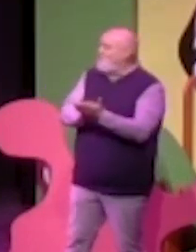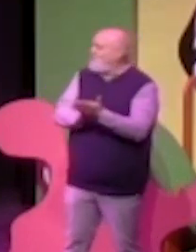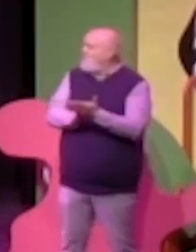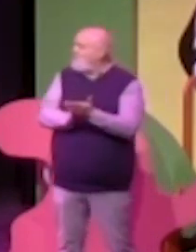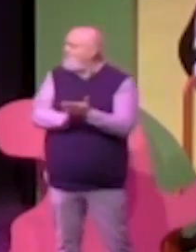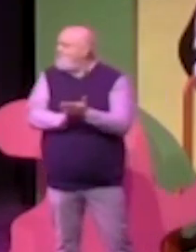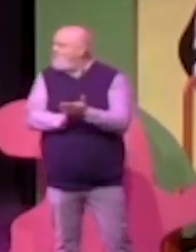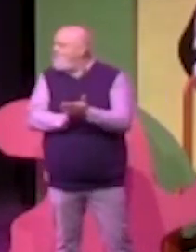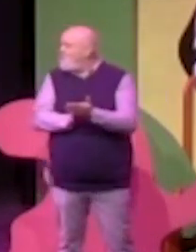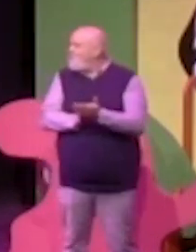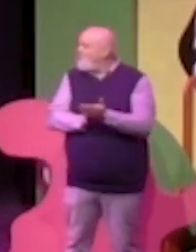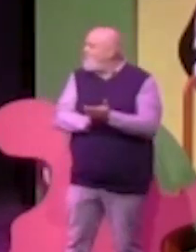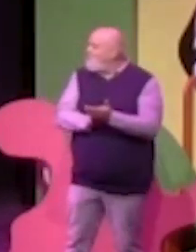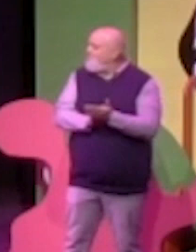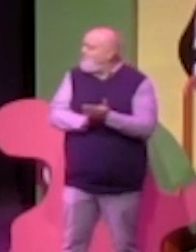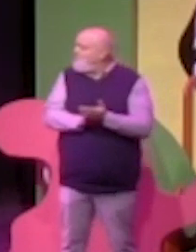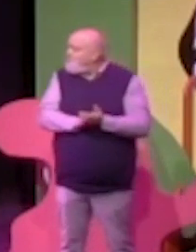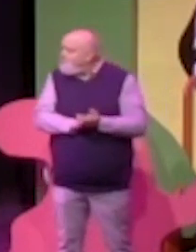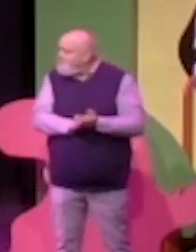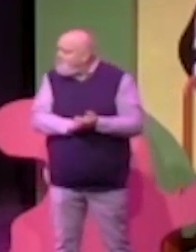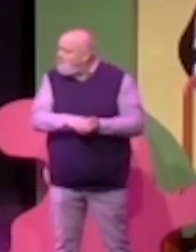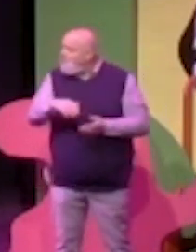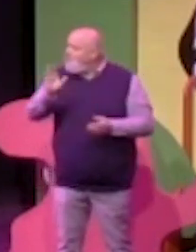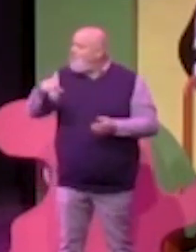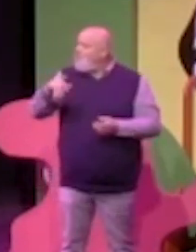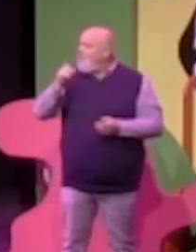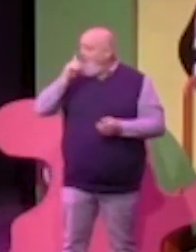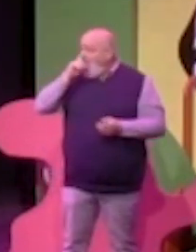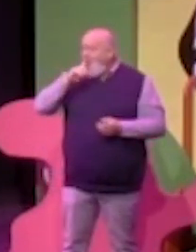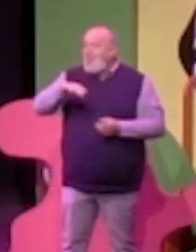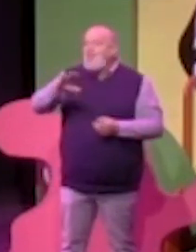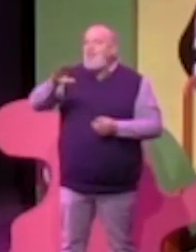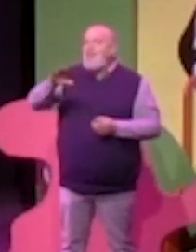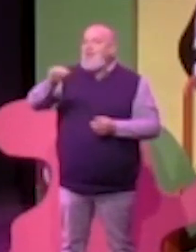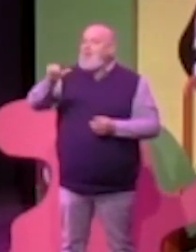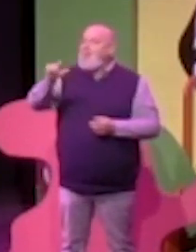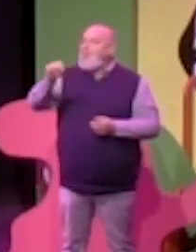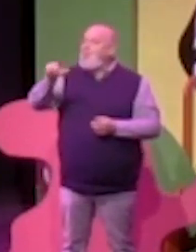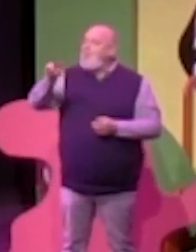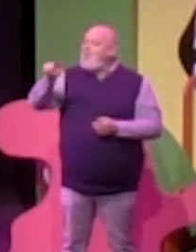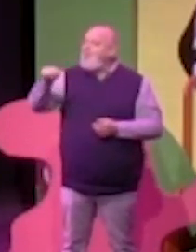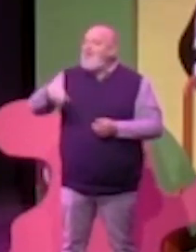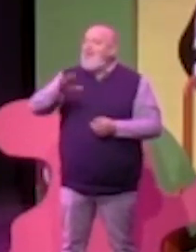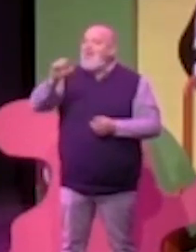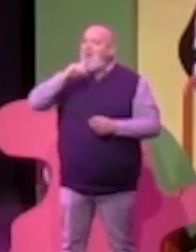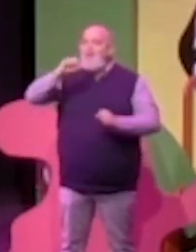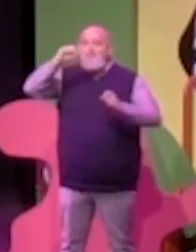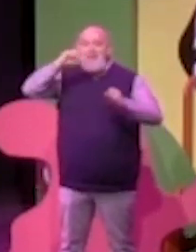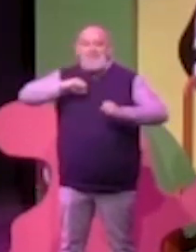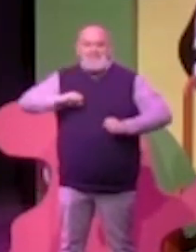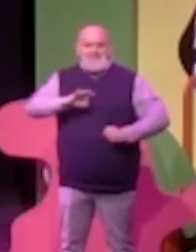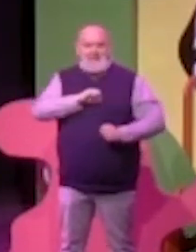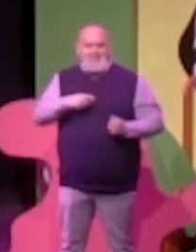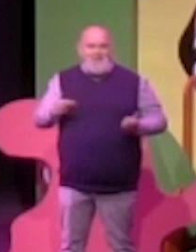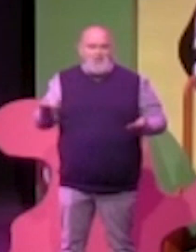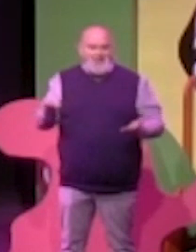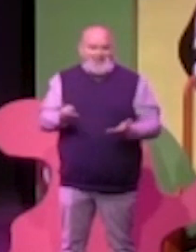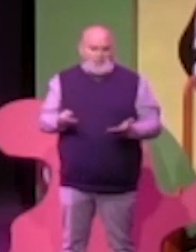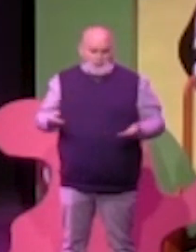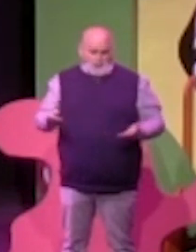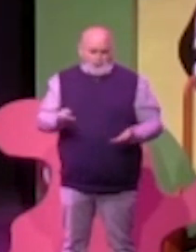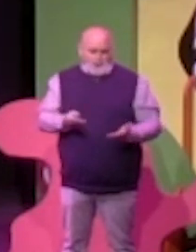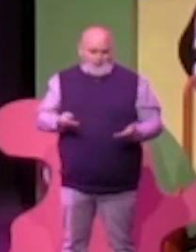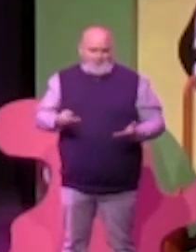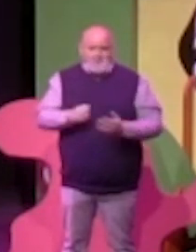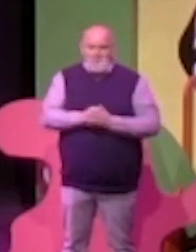I wanna give a shout out to our council members, Ellen Gavin and Olivia Rayner, who are in the house, and our amazing staff, who I heart